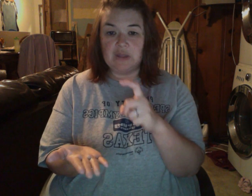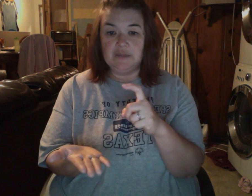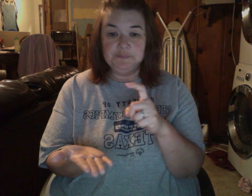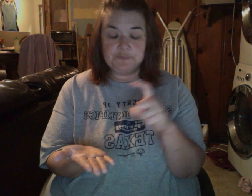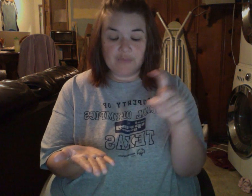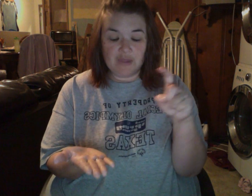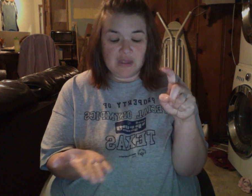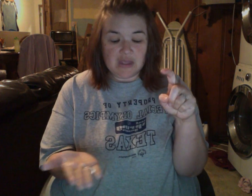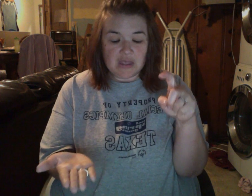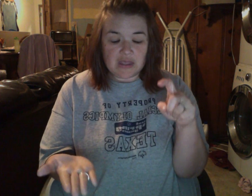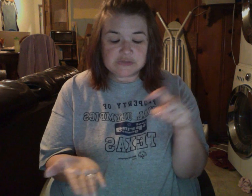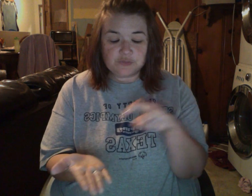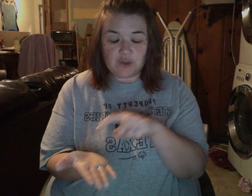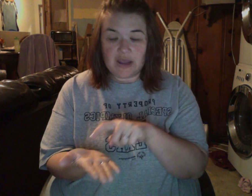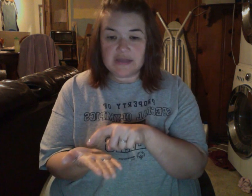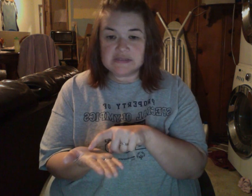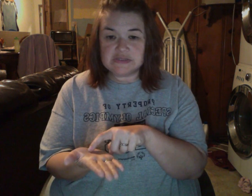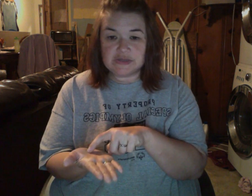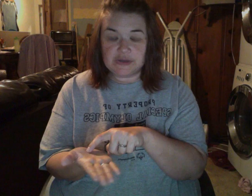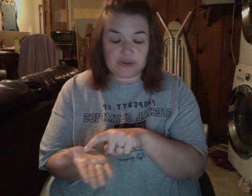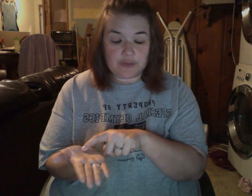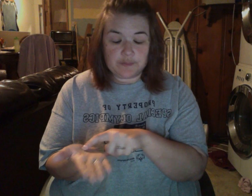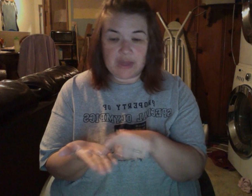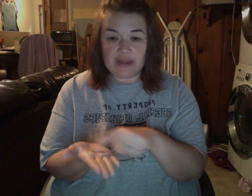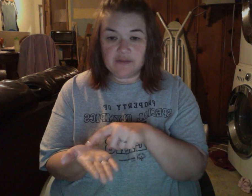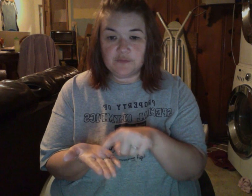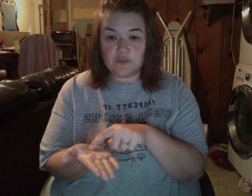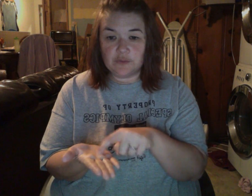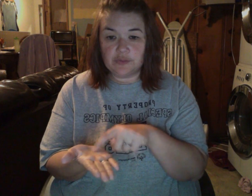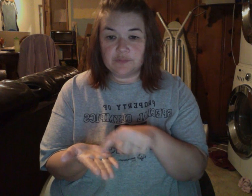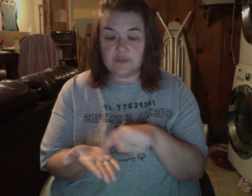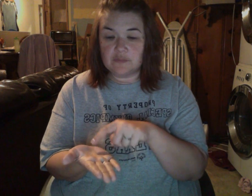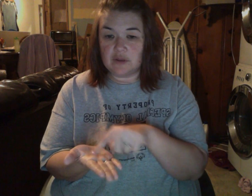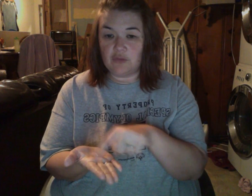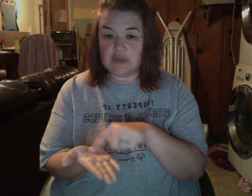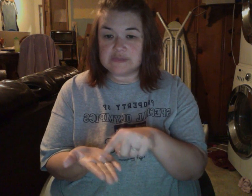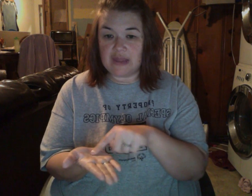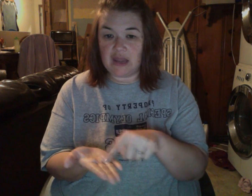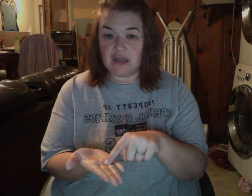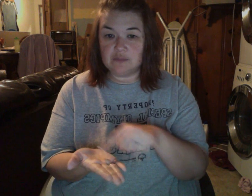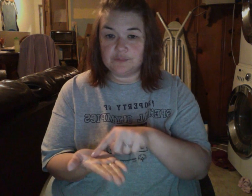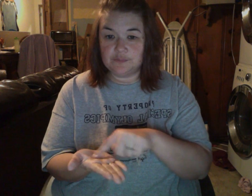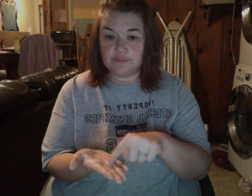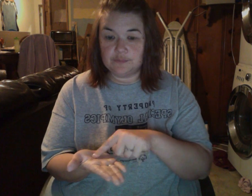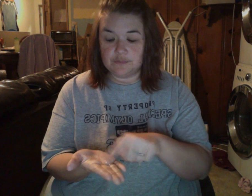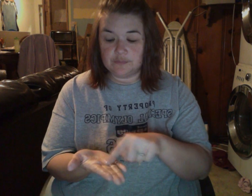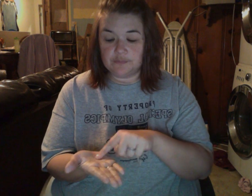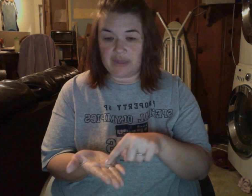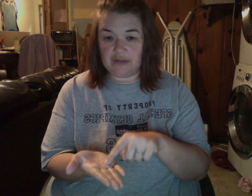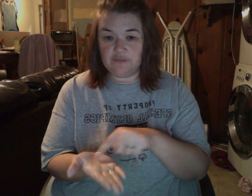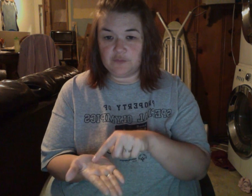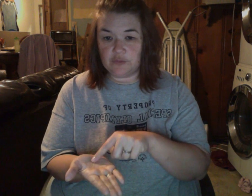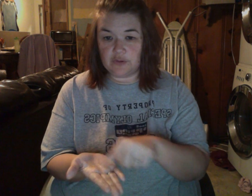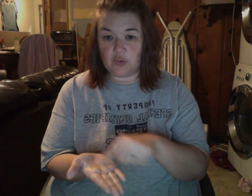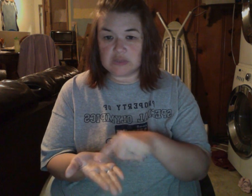Okay? And to write is just going to go back and forth across my hand. Back and forth across my